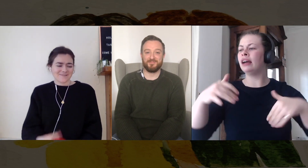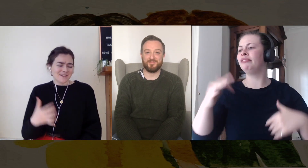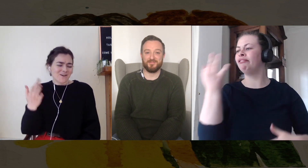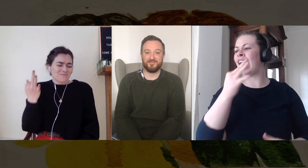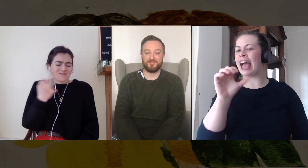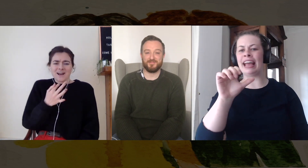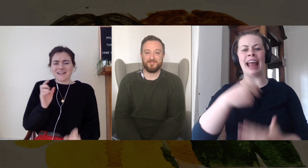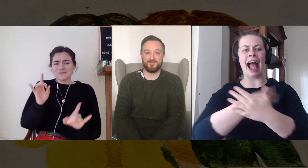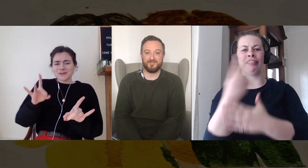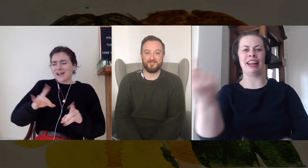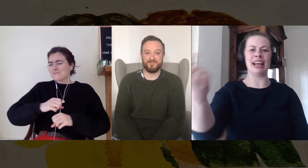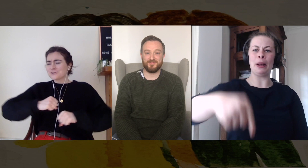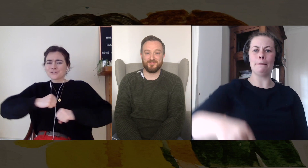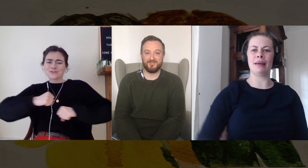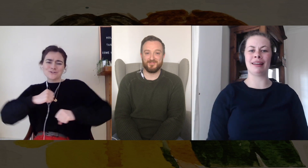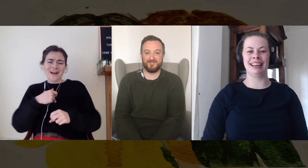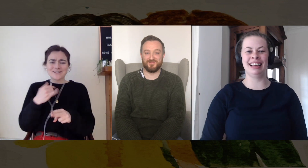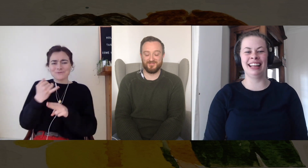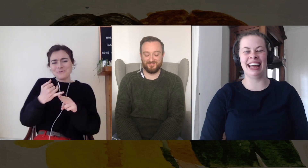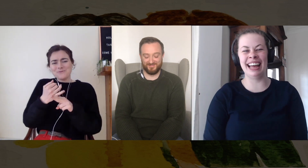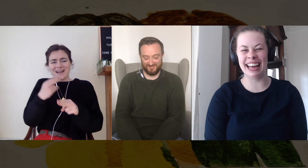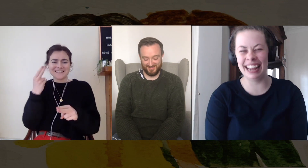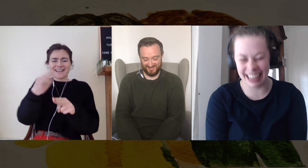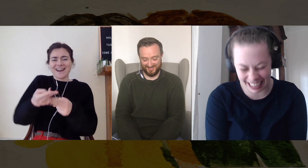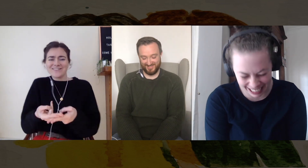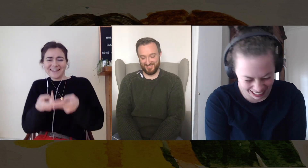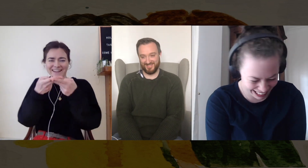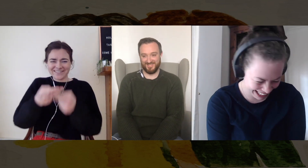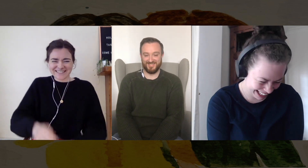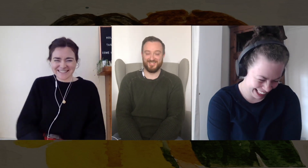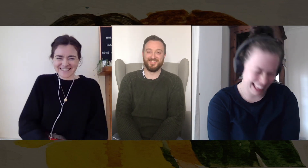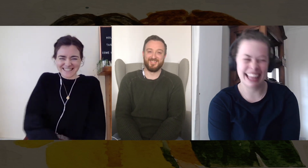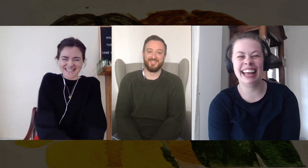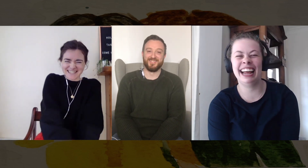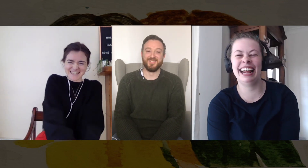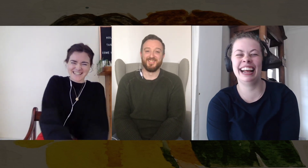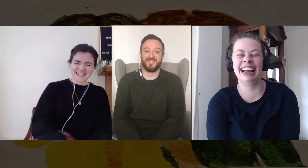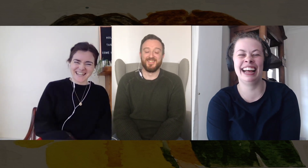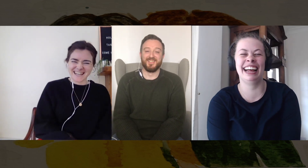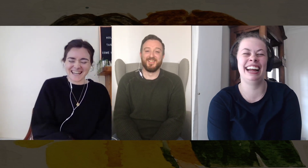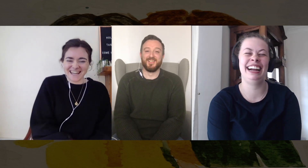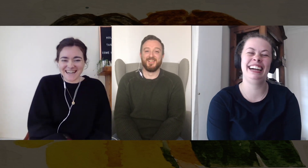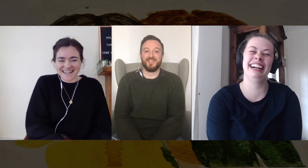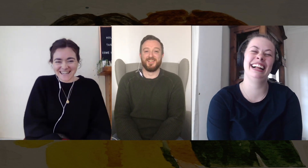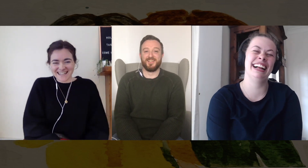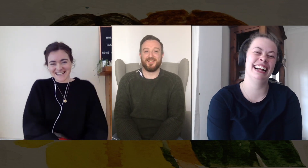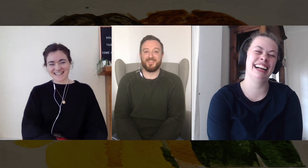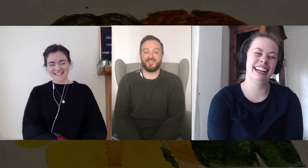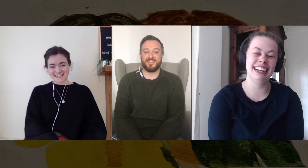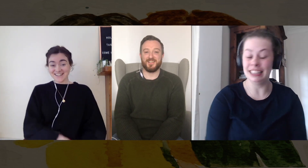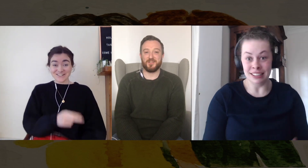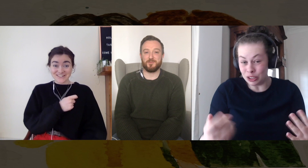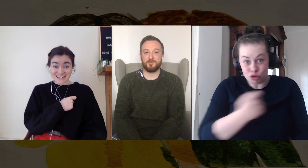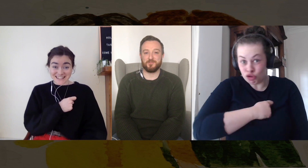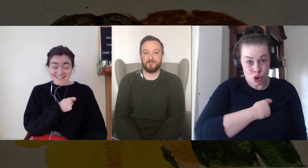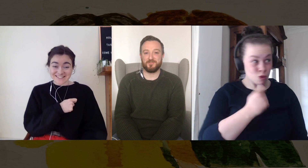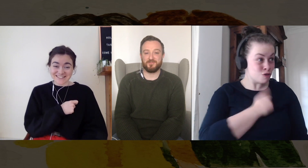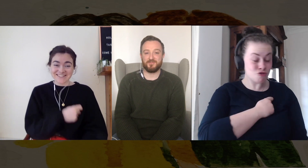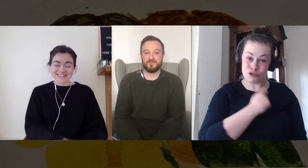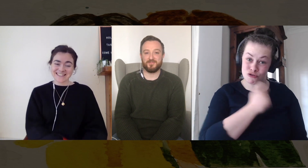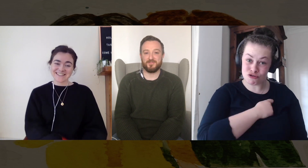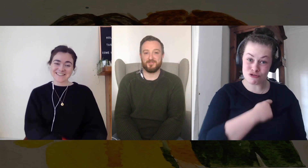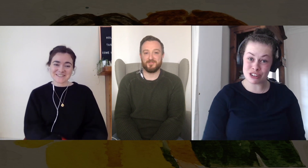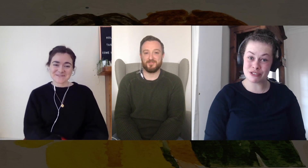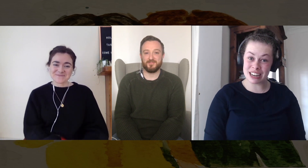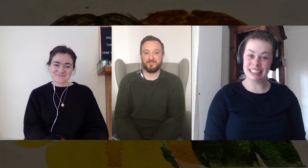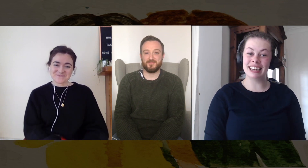or something. No, but you'd be so calm. Yeah! You'd be so calm. No one would be worried. Oh, I'm stuck in a lift. No. Oh, it's grand. Anthony's on his own. It's fine. Let's just